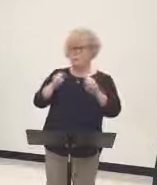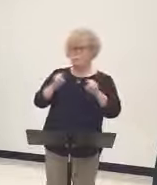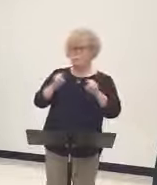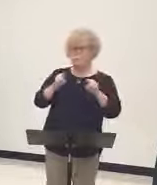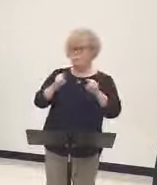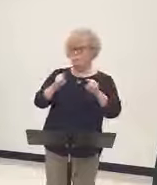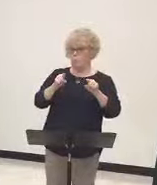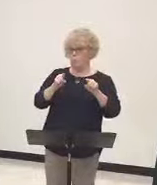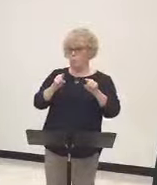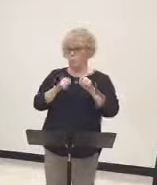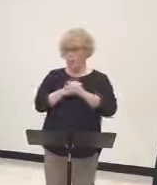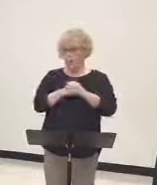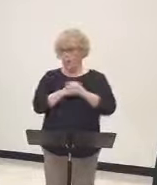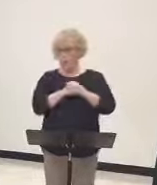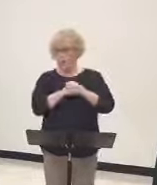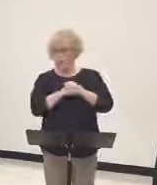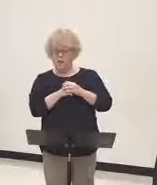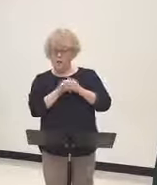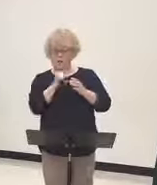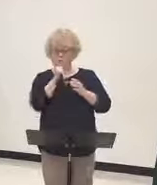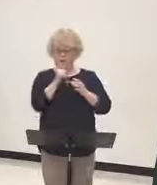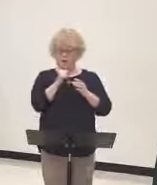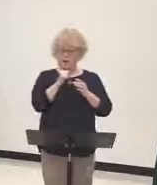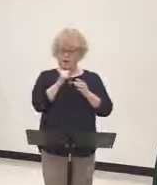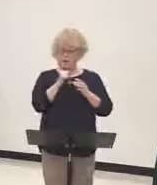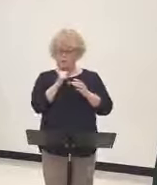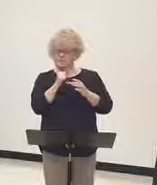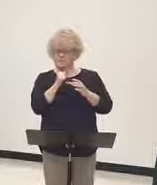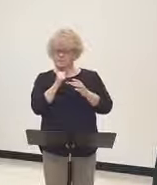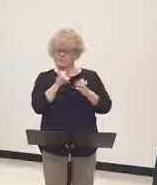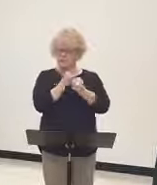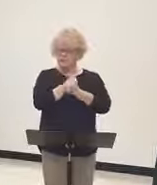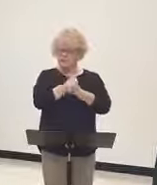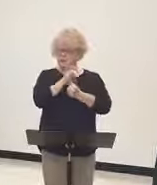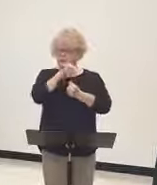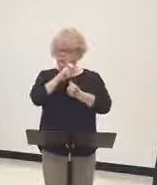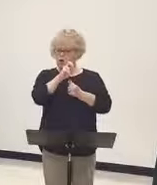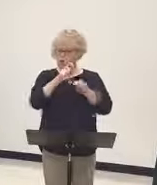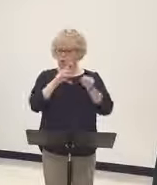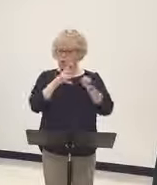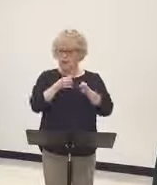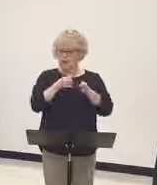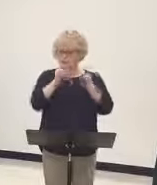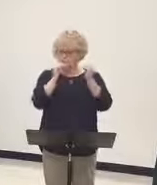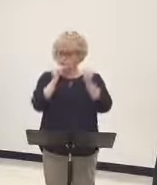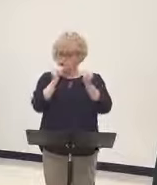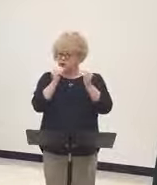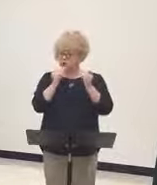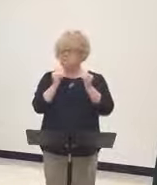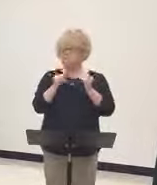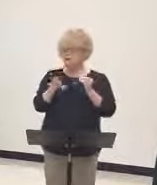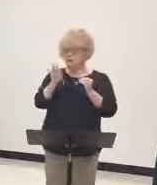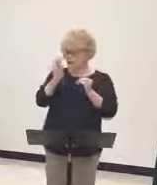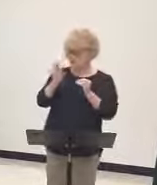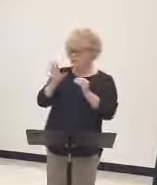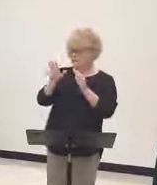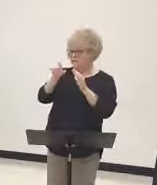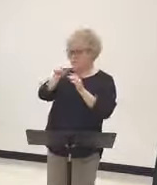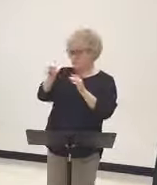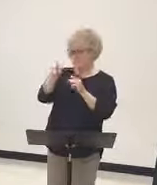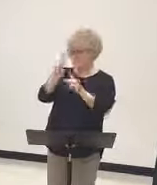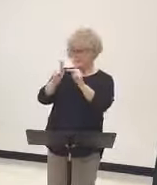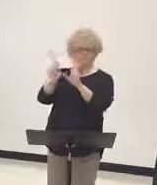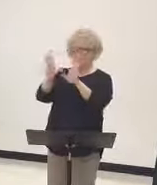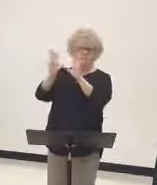not attracted to the Jesuit way of teaching, I certainly find great gifts